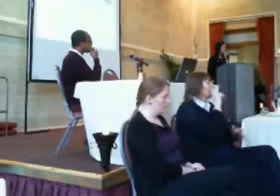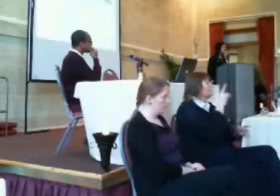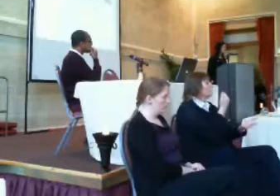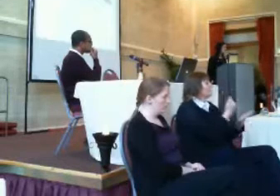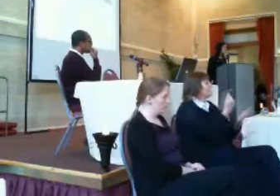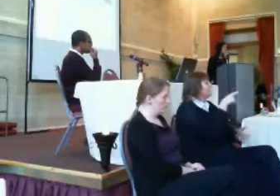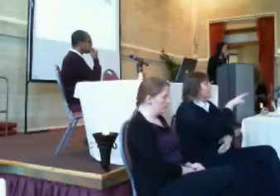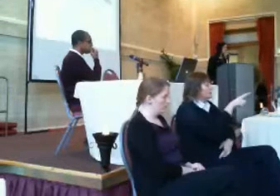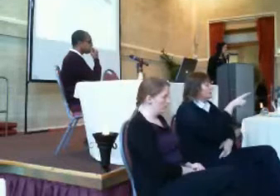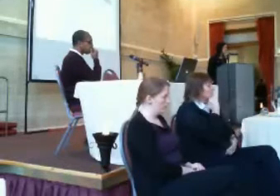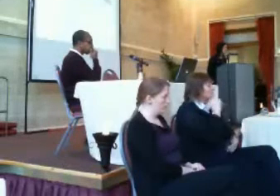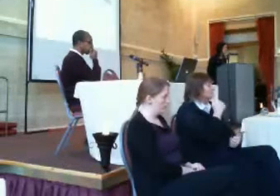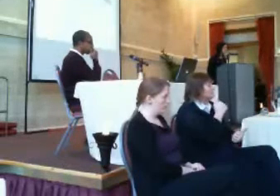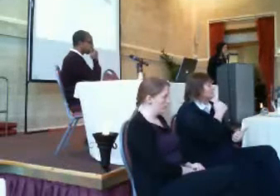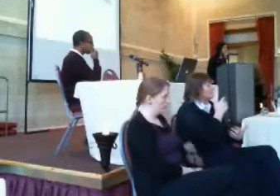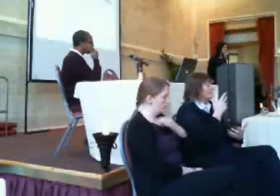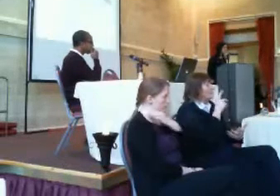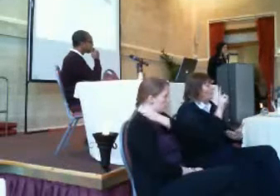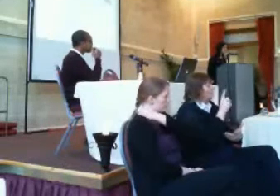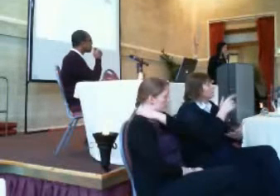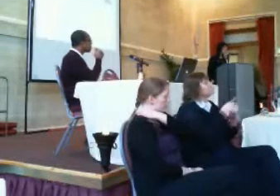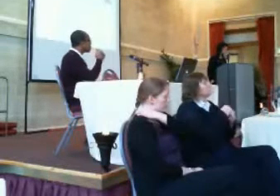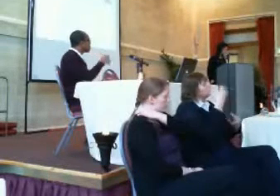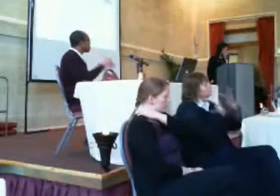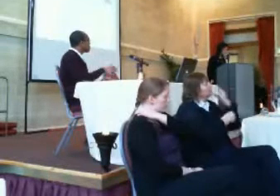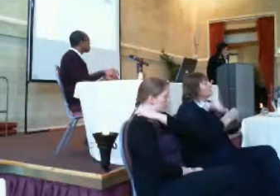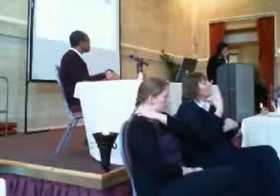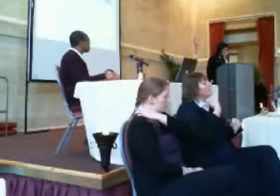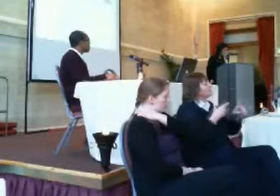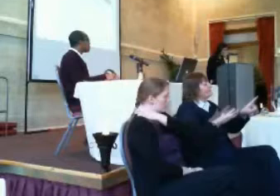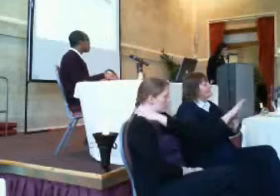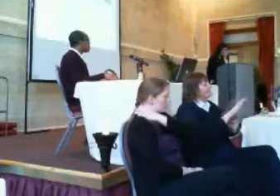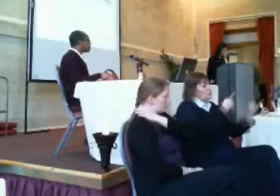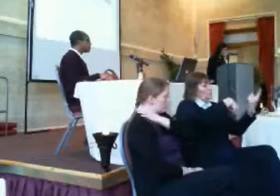inputs you're going to have and the work that's going to come out of them.